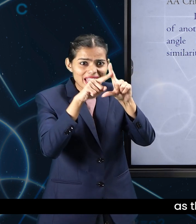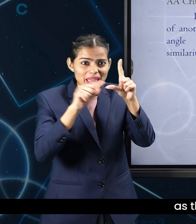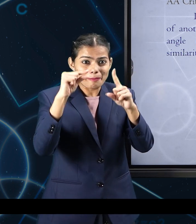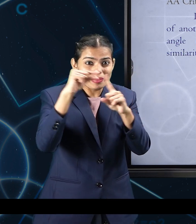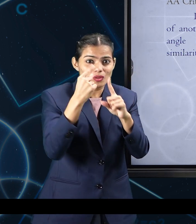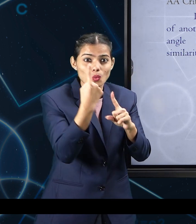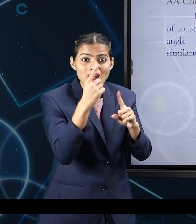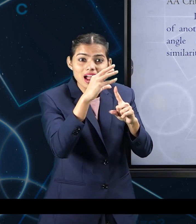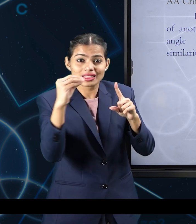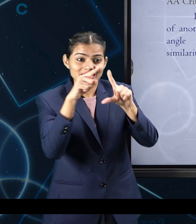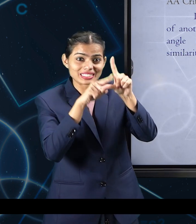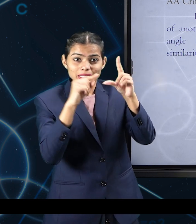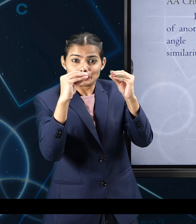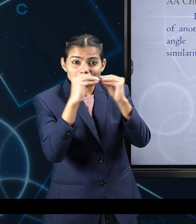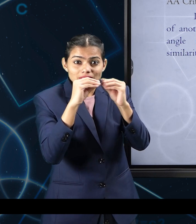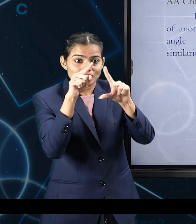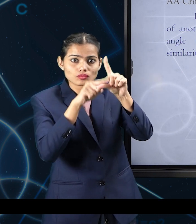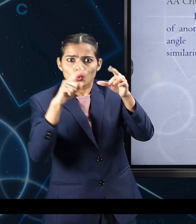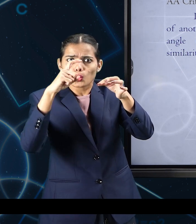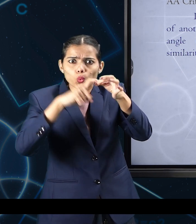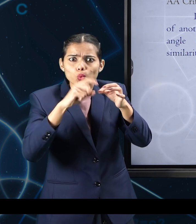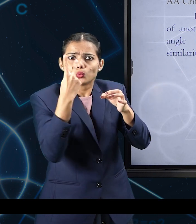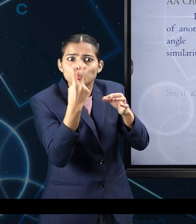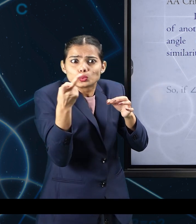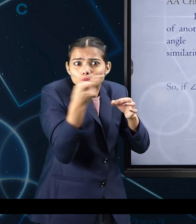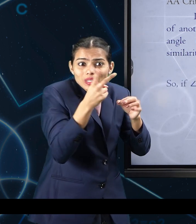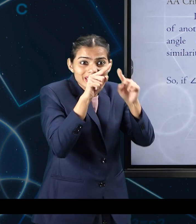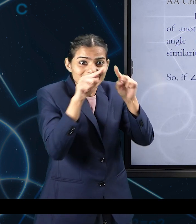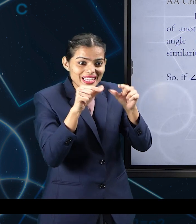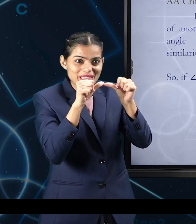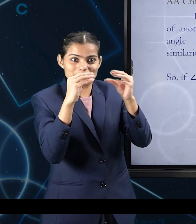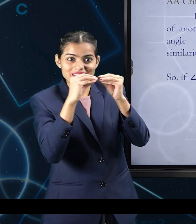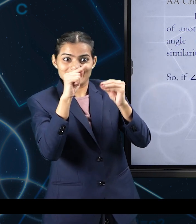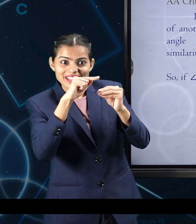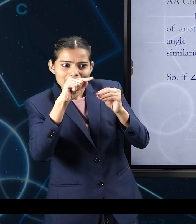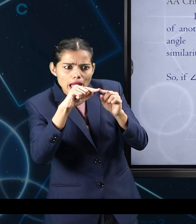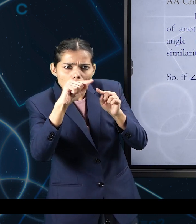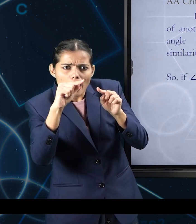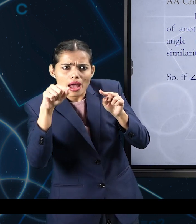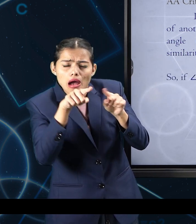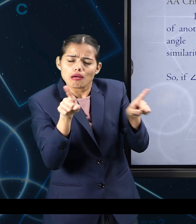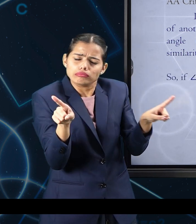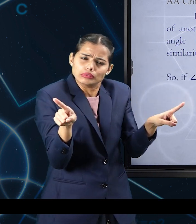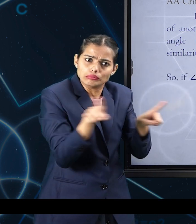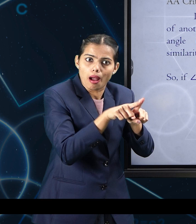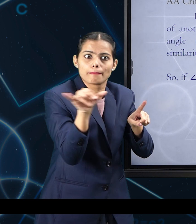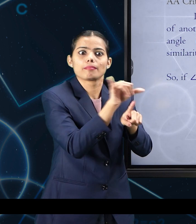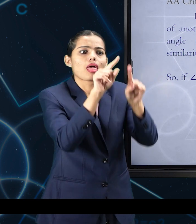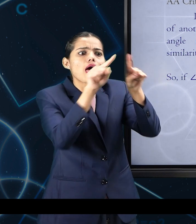So, if angle A is equal to angle P is equal to 1 and angle B is equal